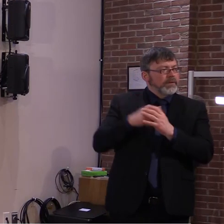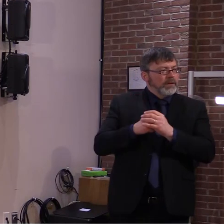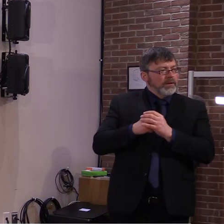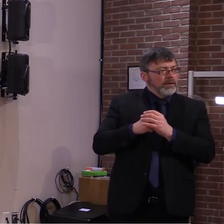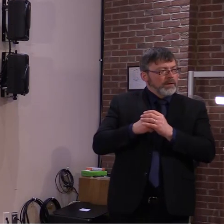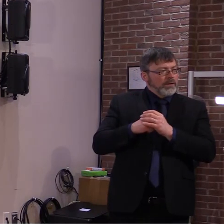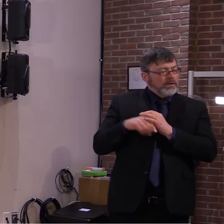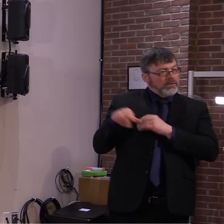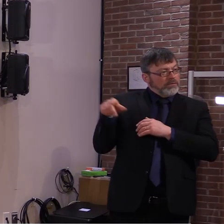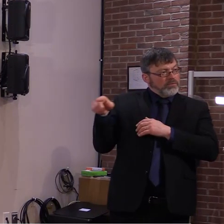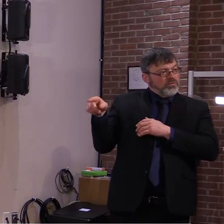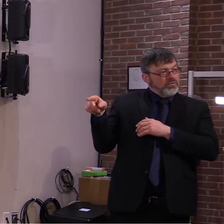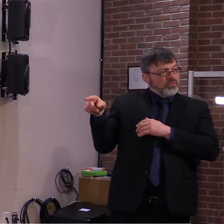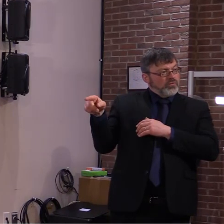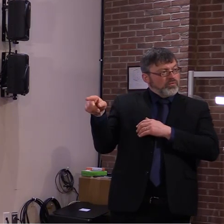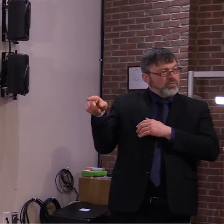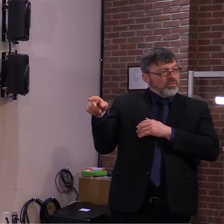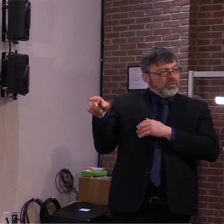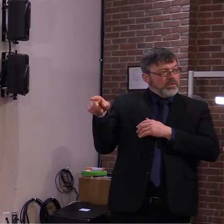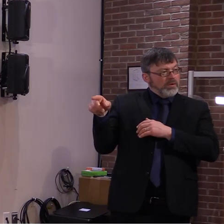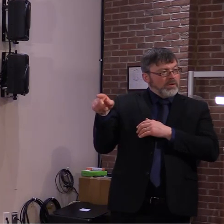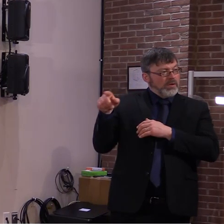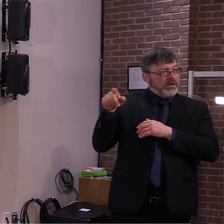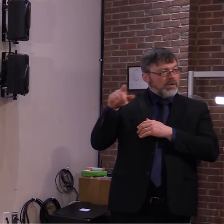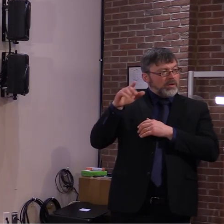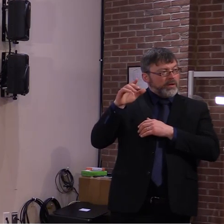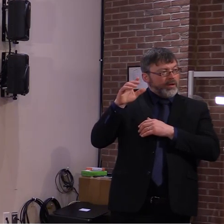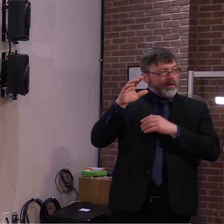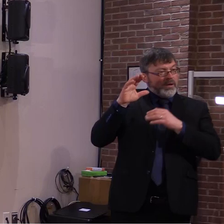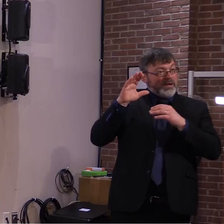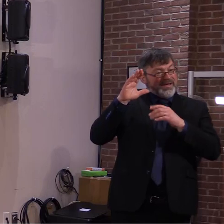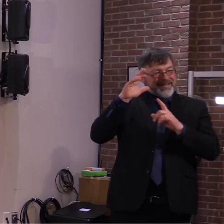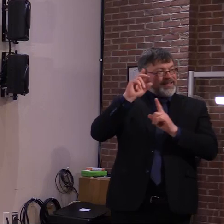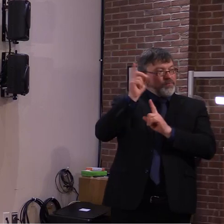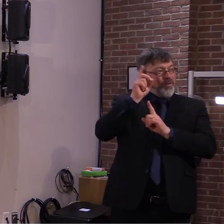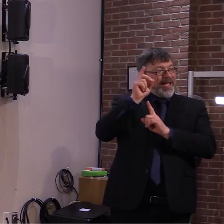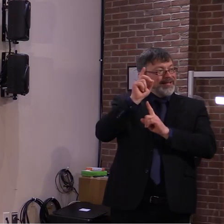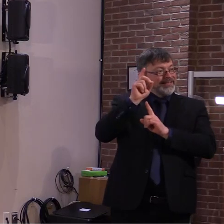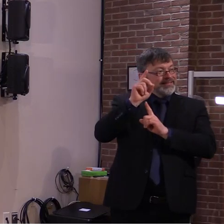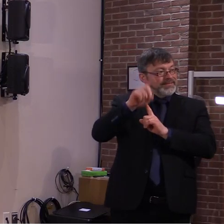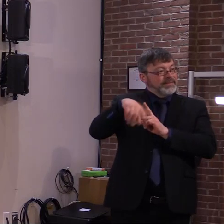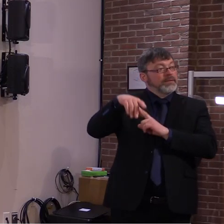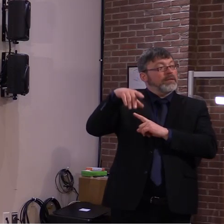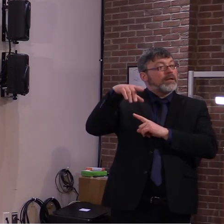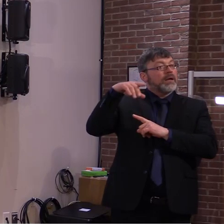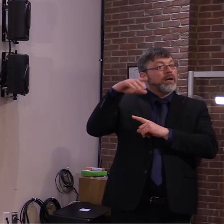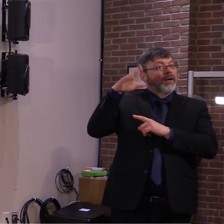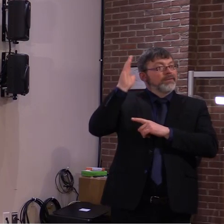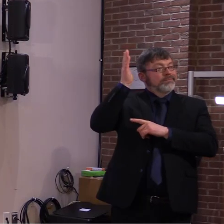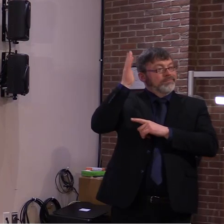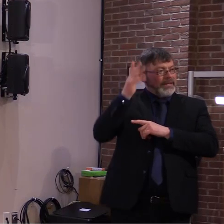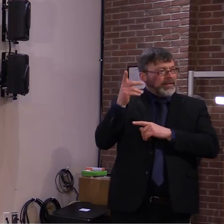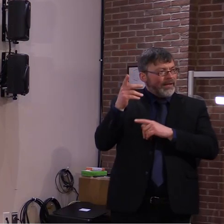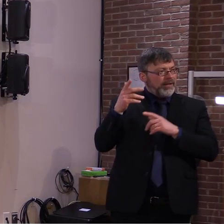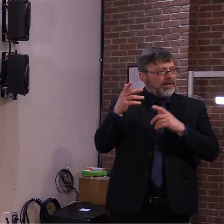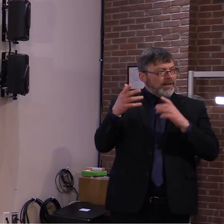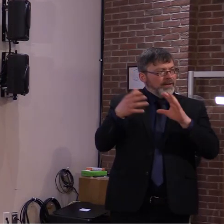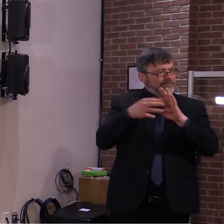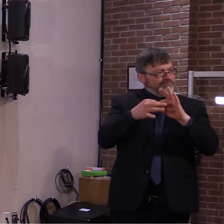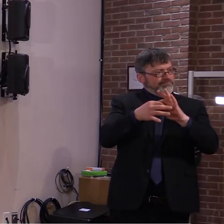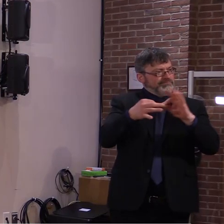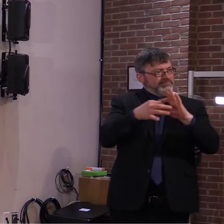spokesman, put out a press release yesterday that said was highly critical of you and